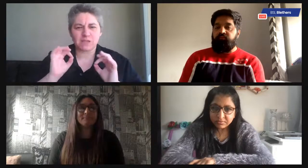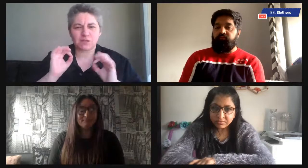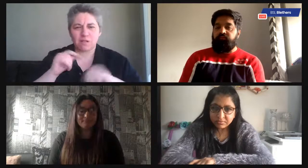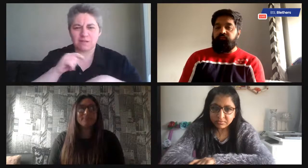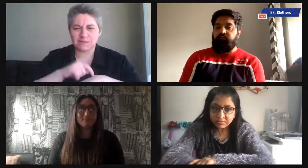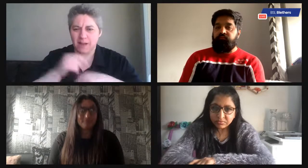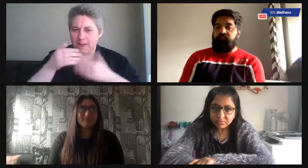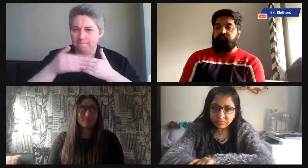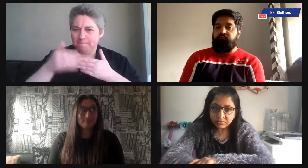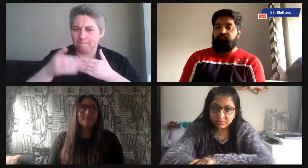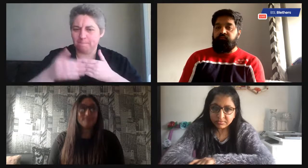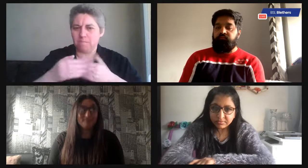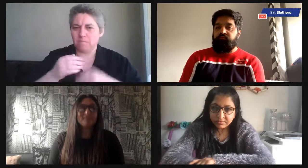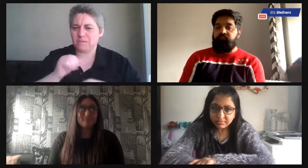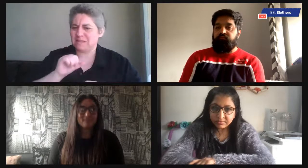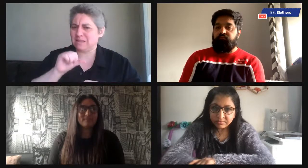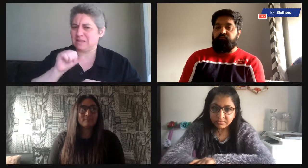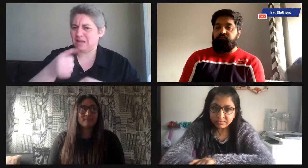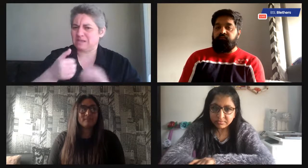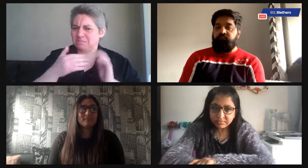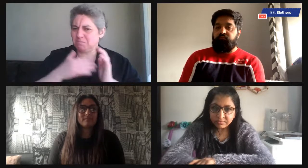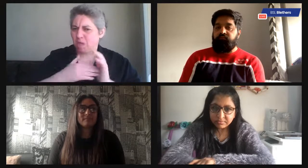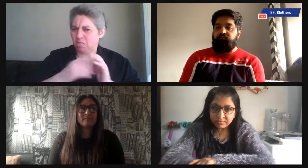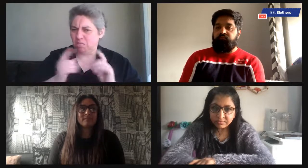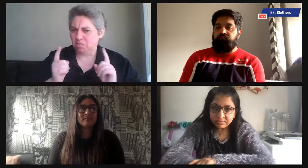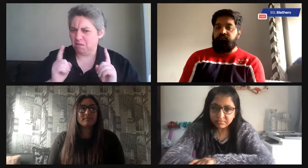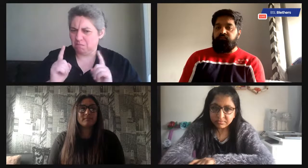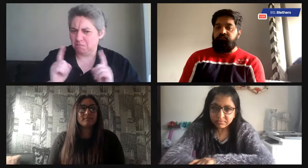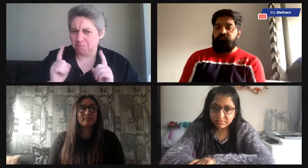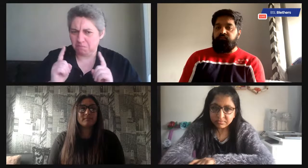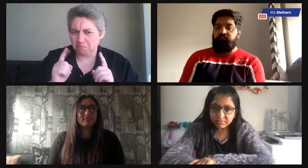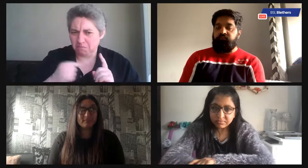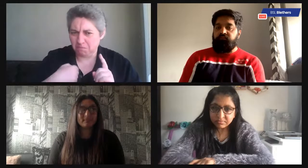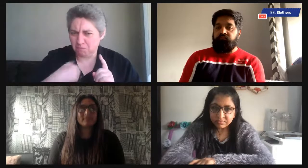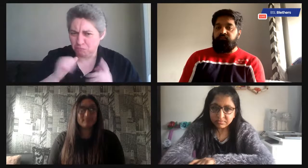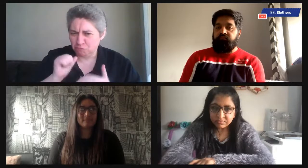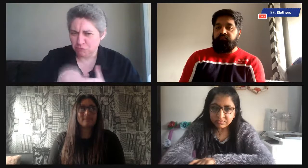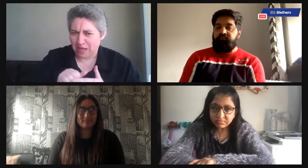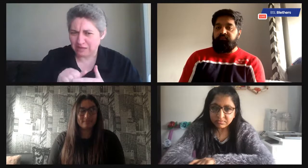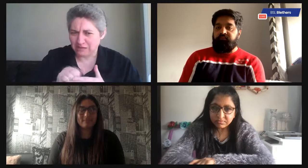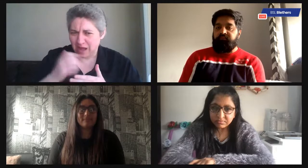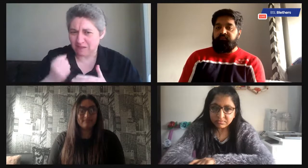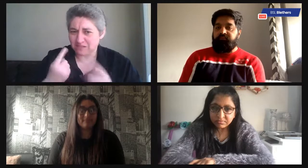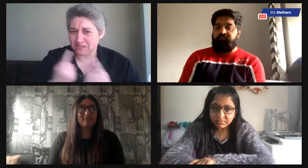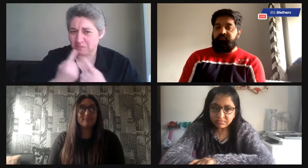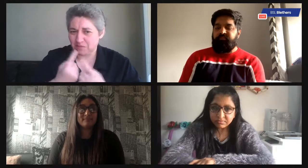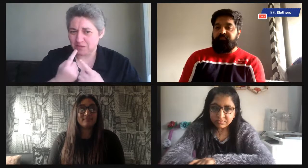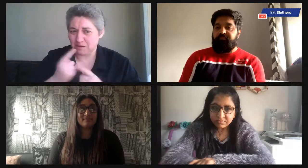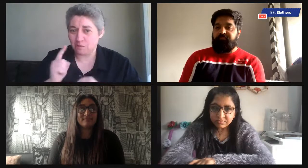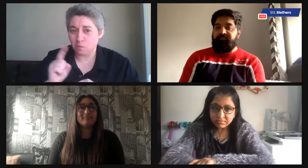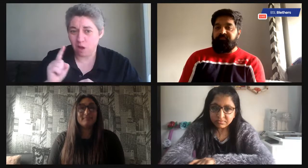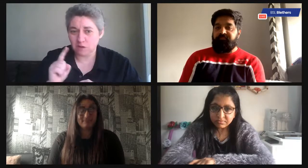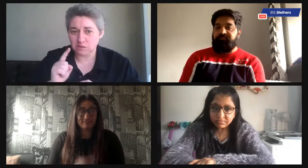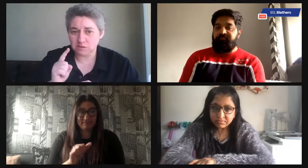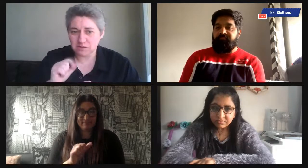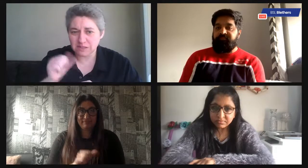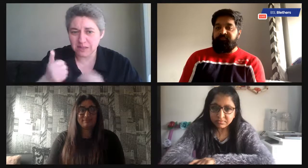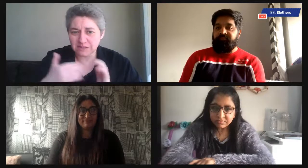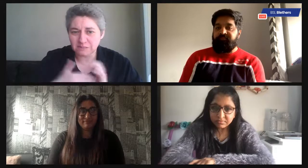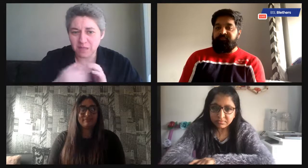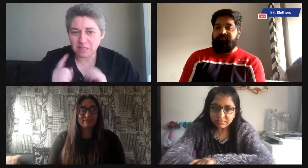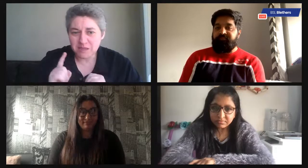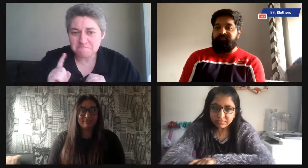celebration, it's a very special time for you guys next month. Could you tell us a wee bit more about it? I think it